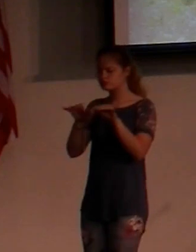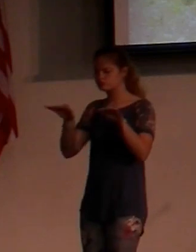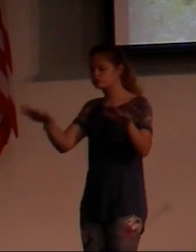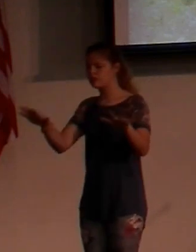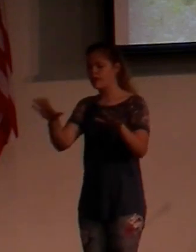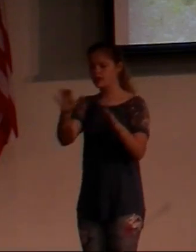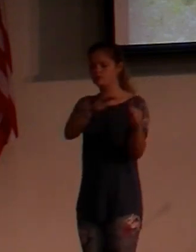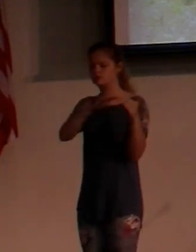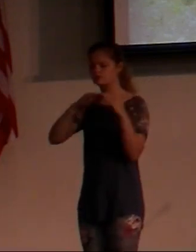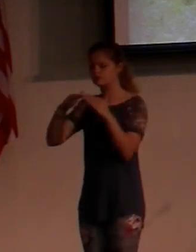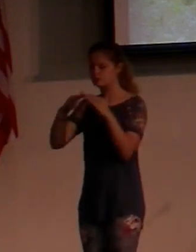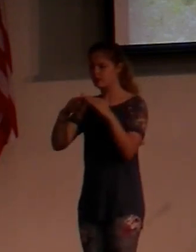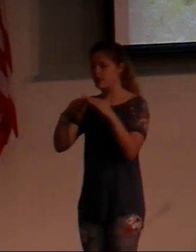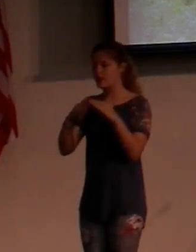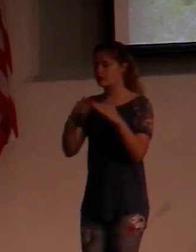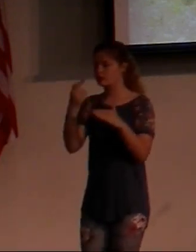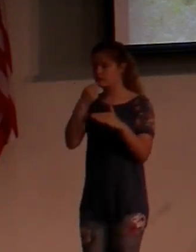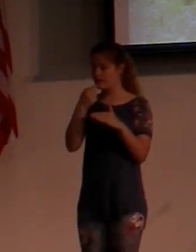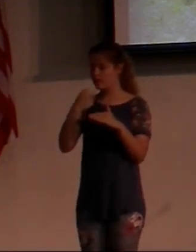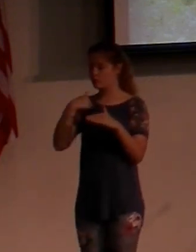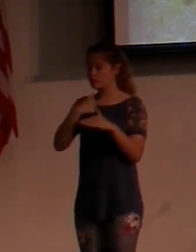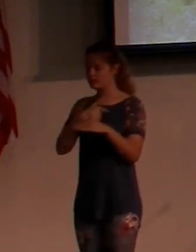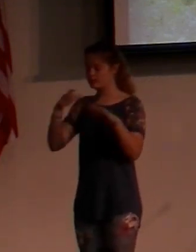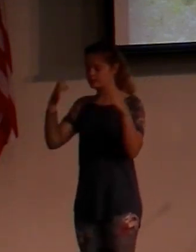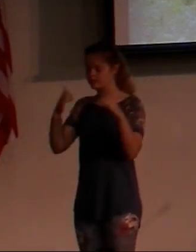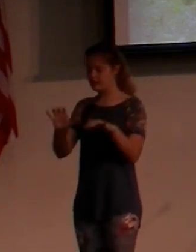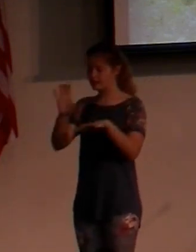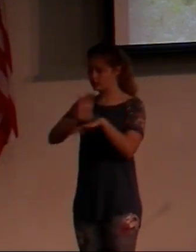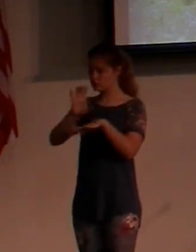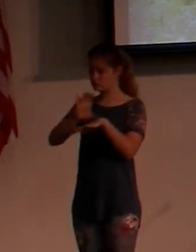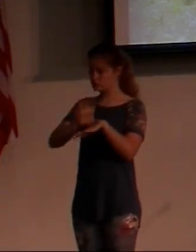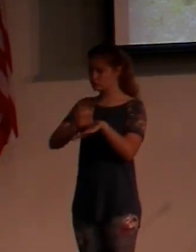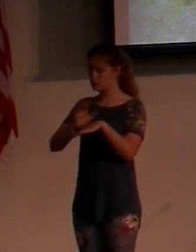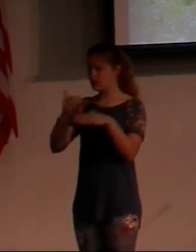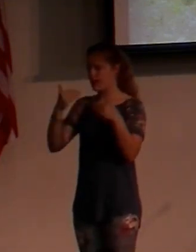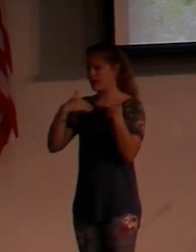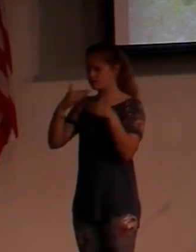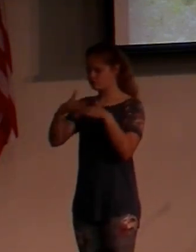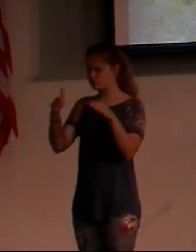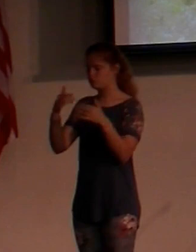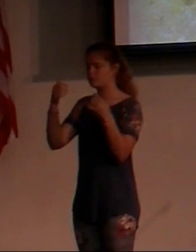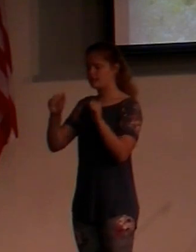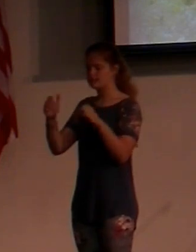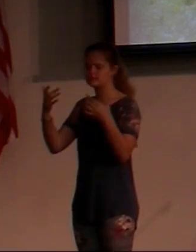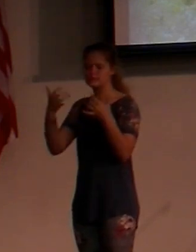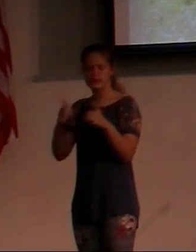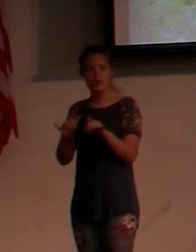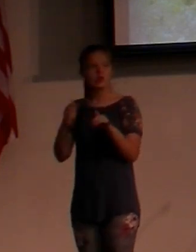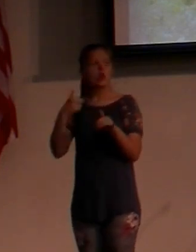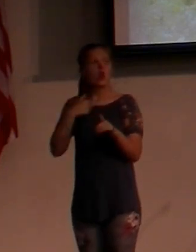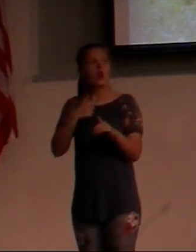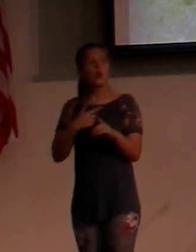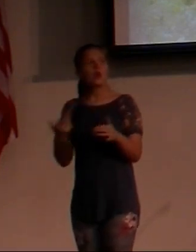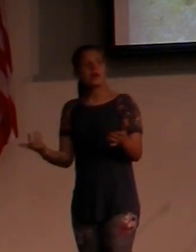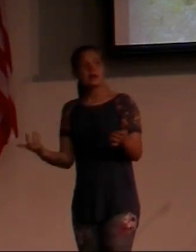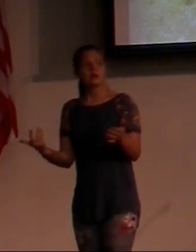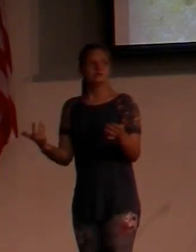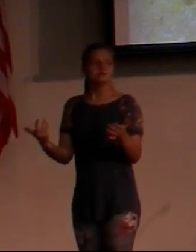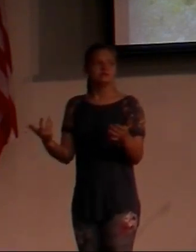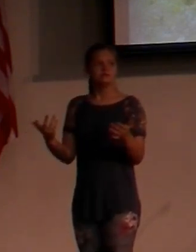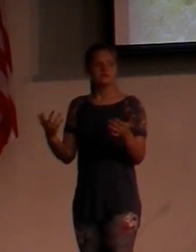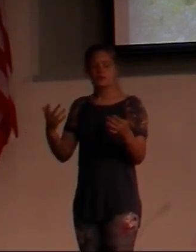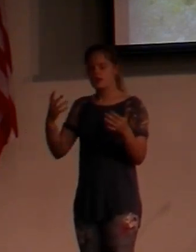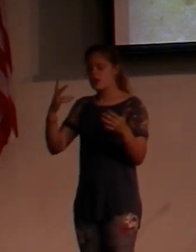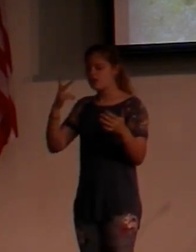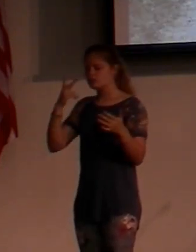in Antigua, we stay at the church building. They have facilities where we can stay there. So we went and basically blanketed the area around